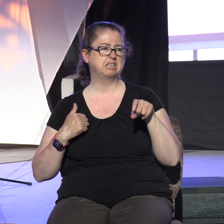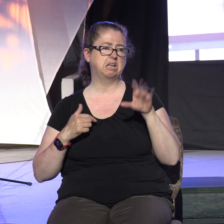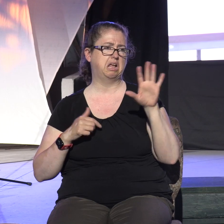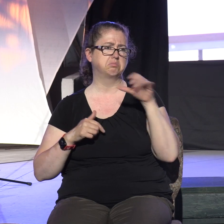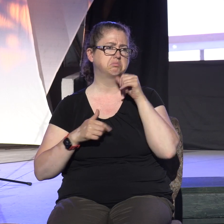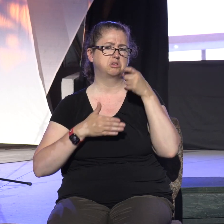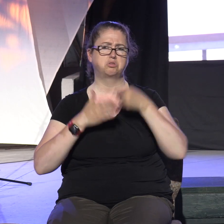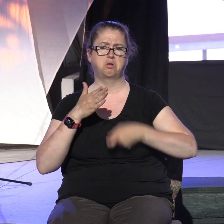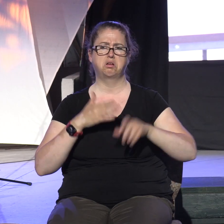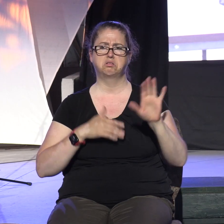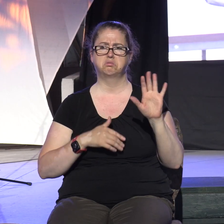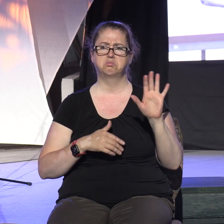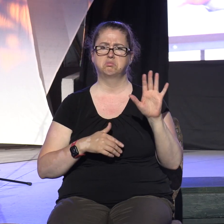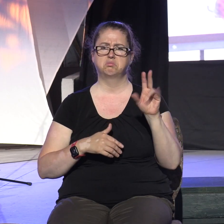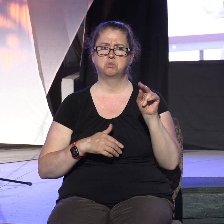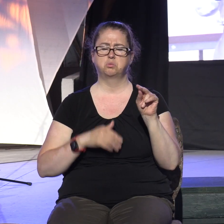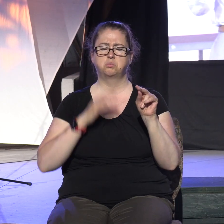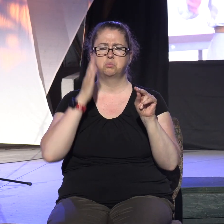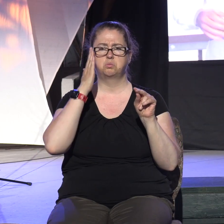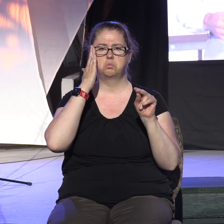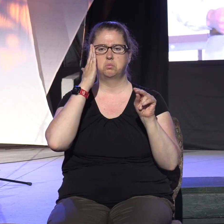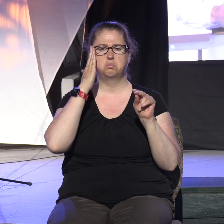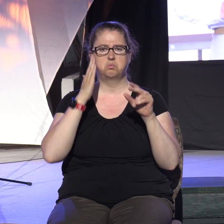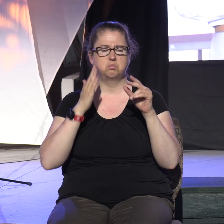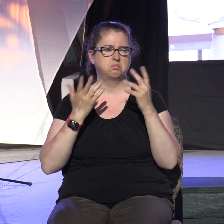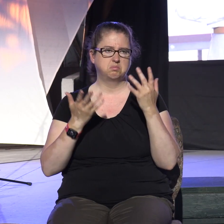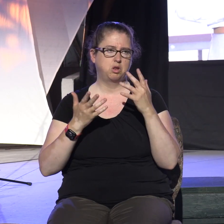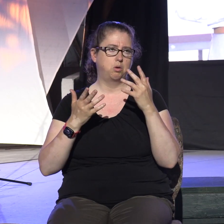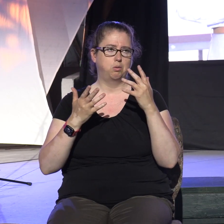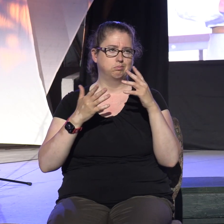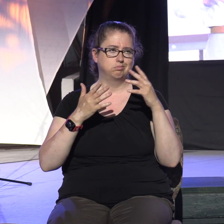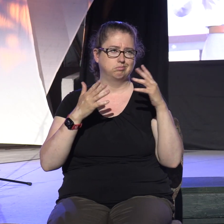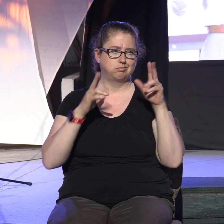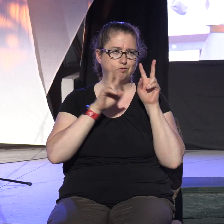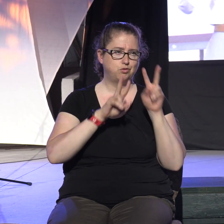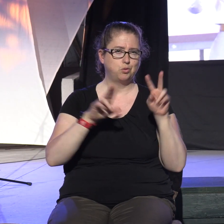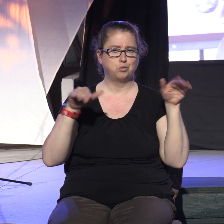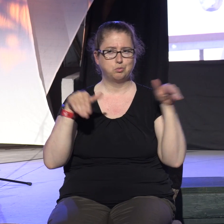and you don't have to pay me anything. And he said, very well, then I won't.